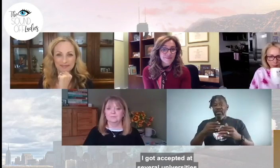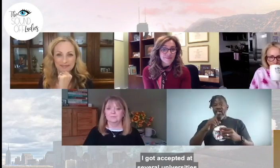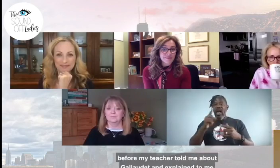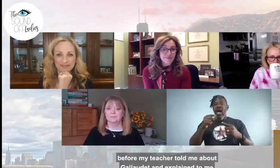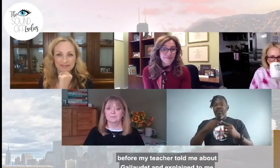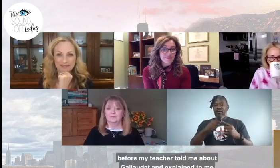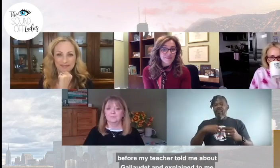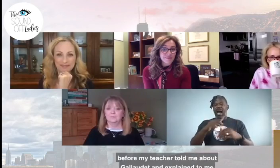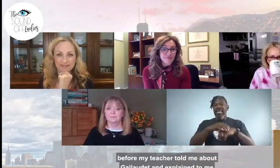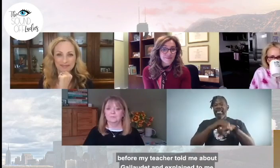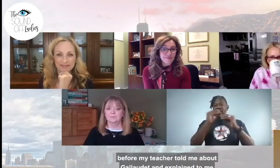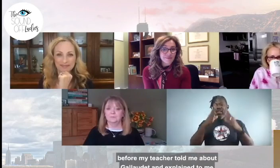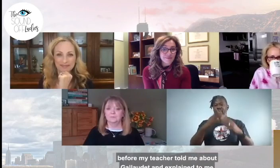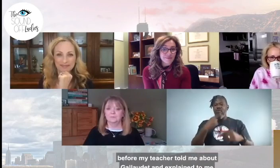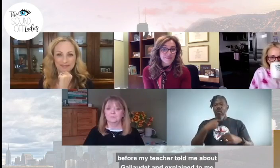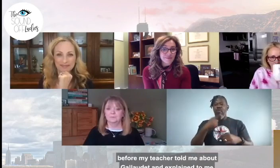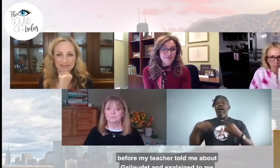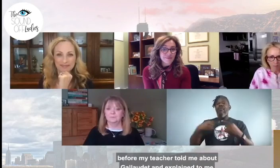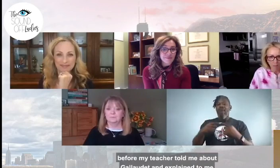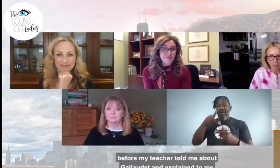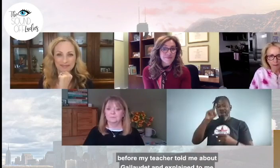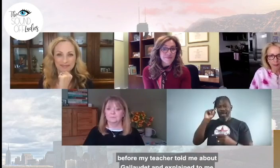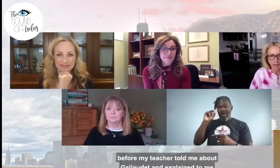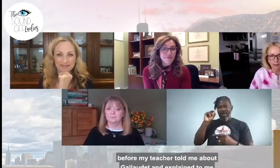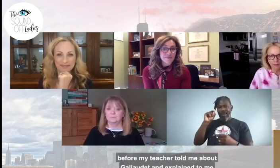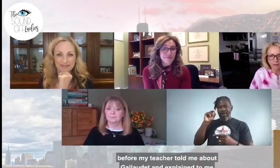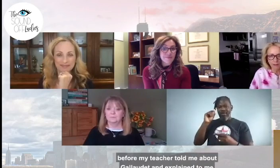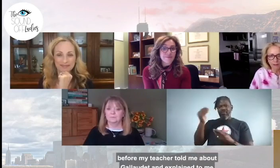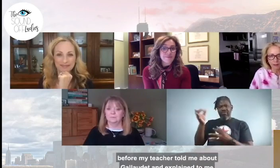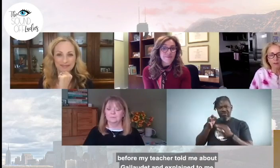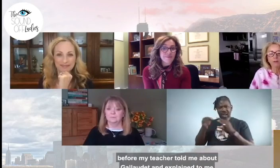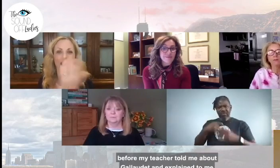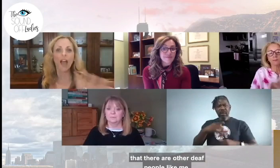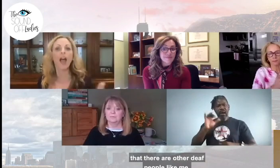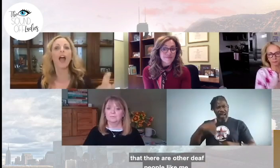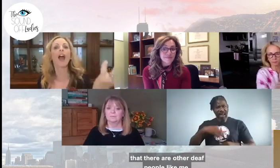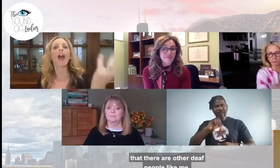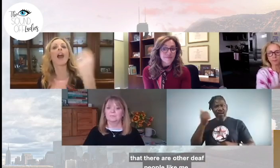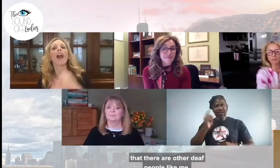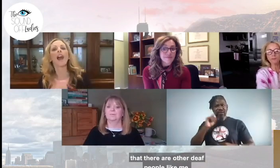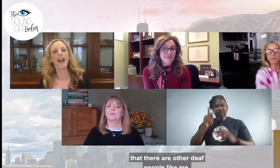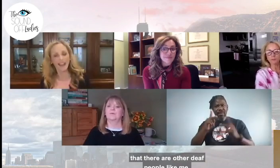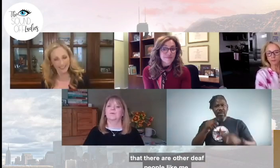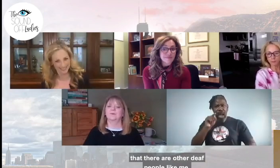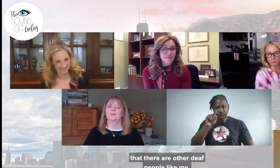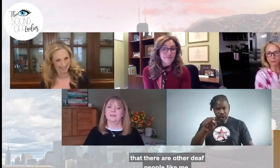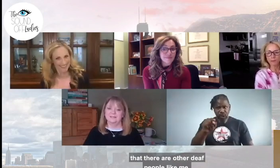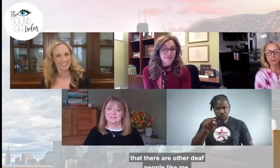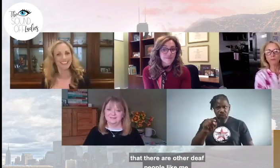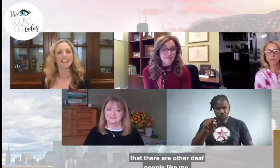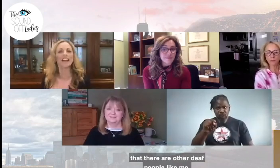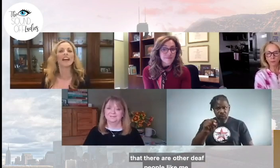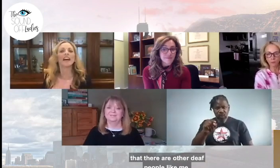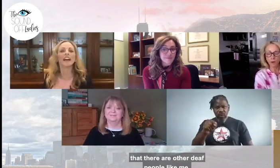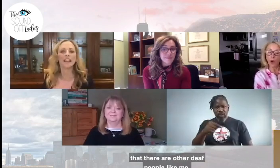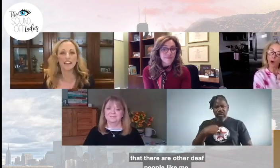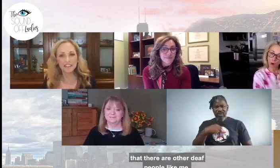I got accepted at several other universities, but when one of my teachers told me about Gallaudet, that there was deaf people like you,